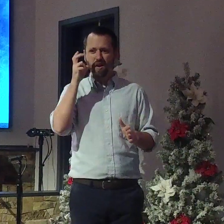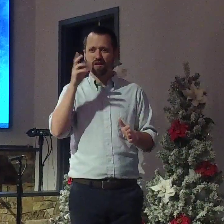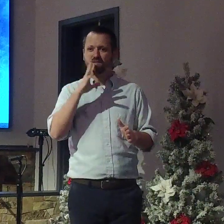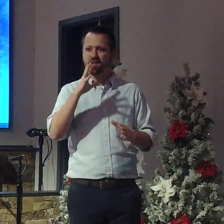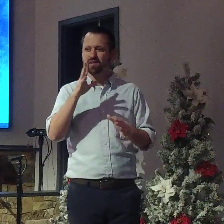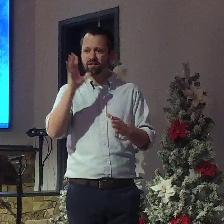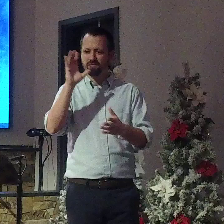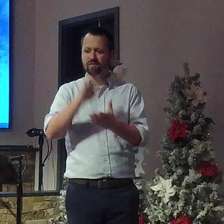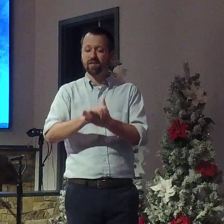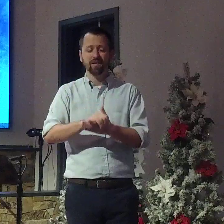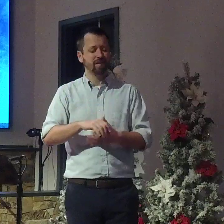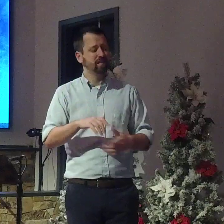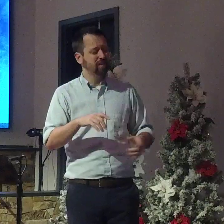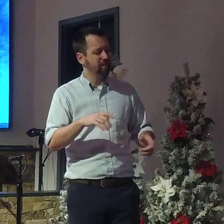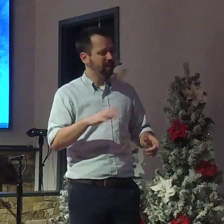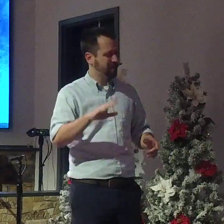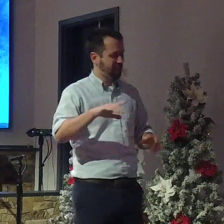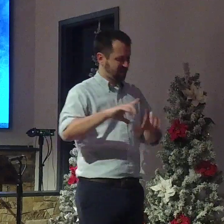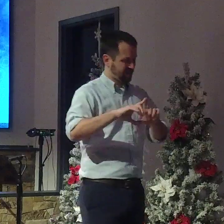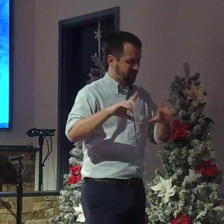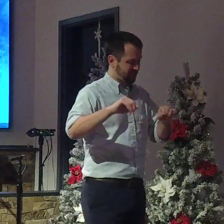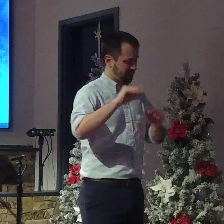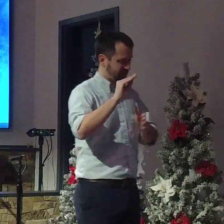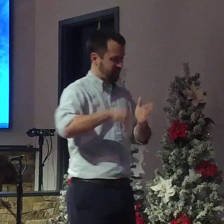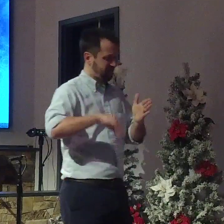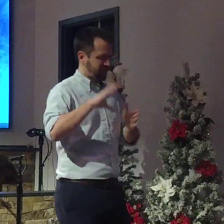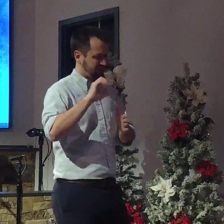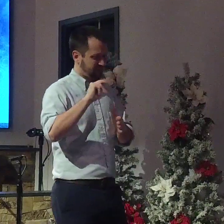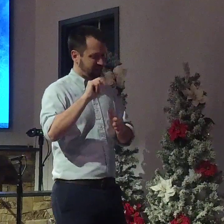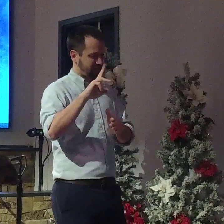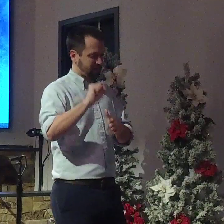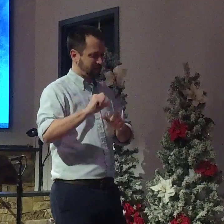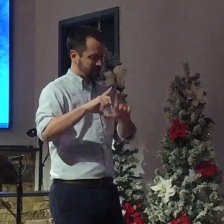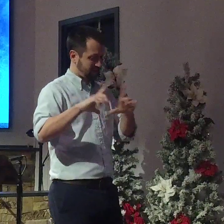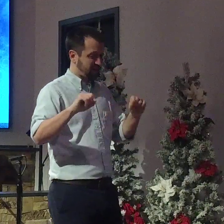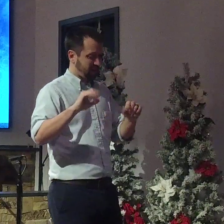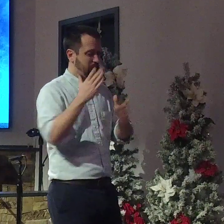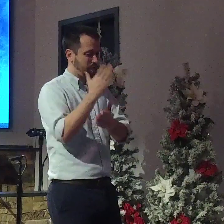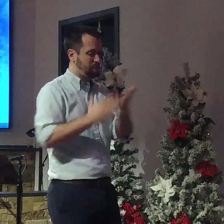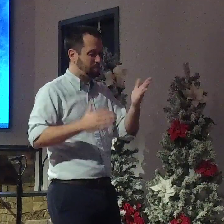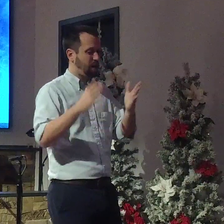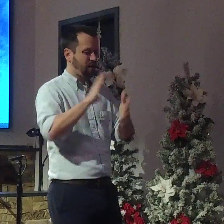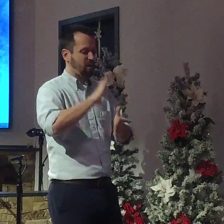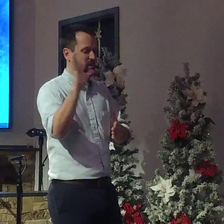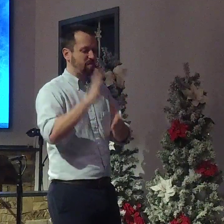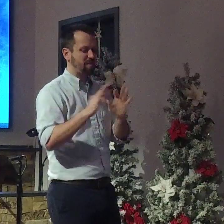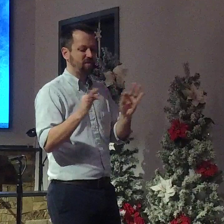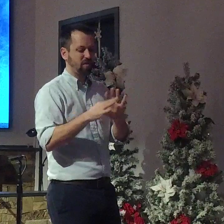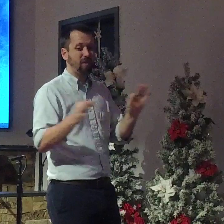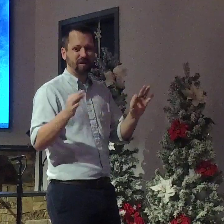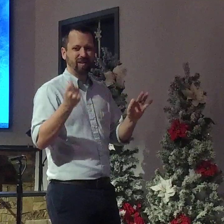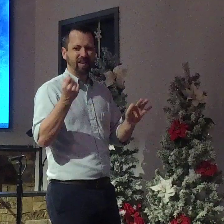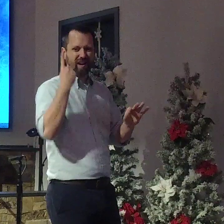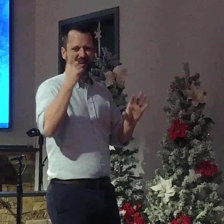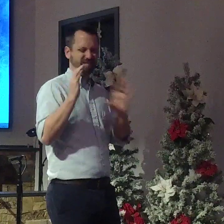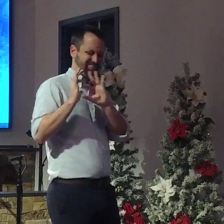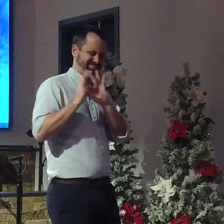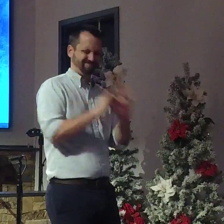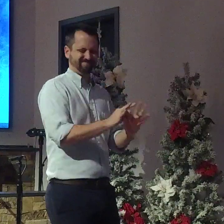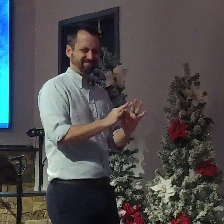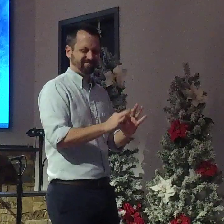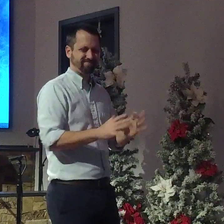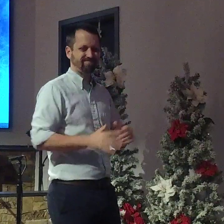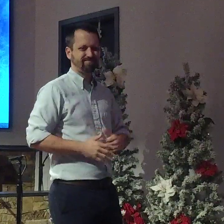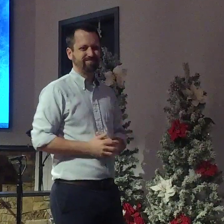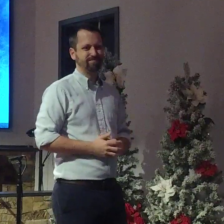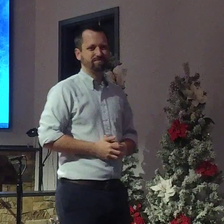this passage today. And around the time that Mary was due to give birth to her baby,